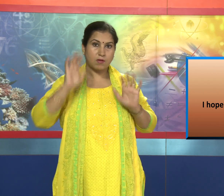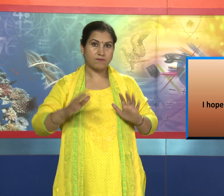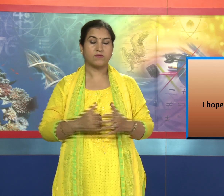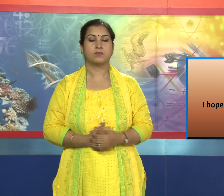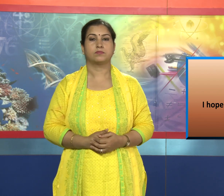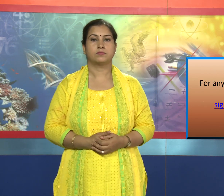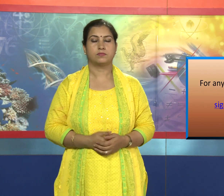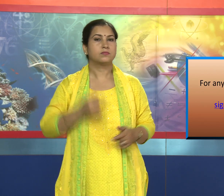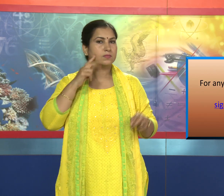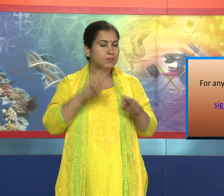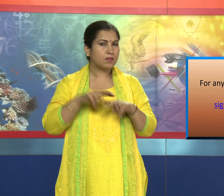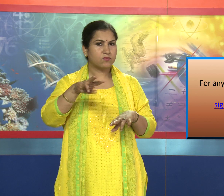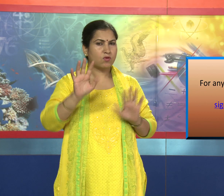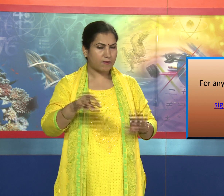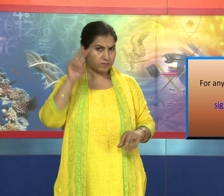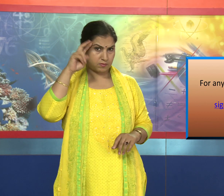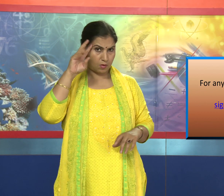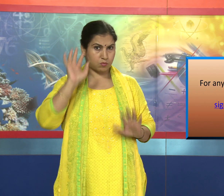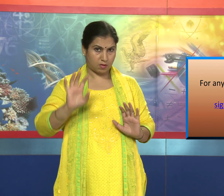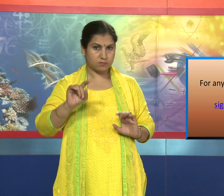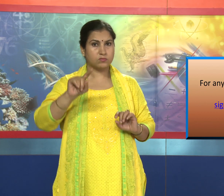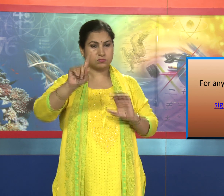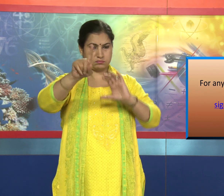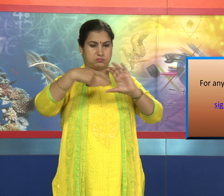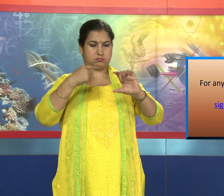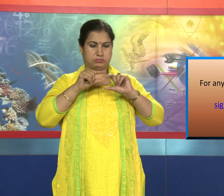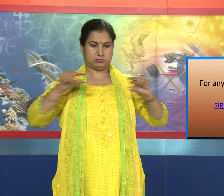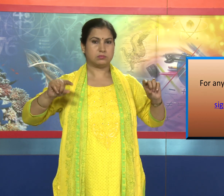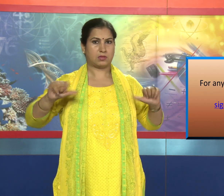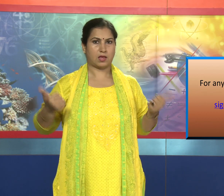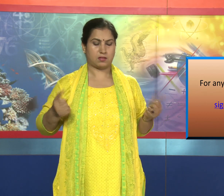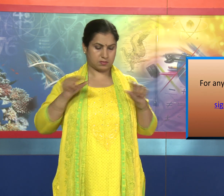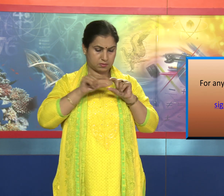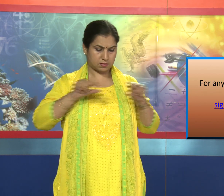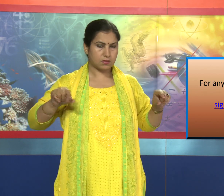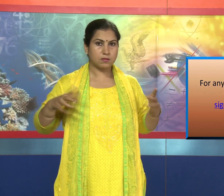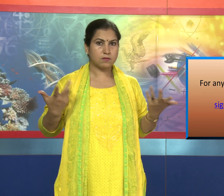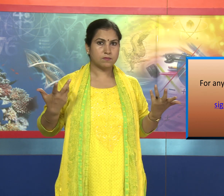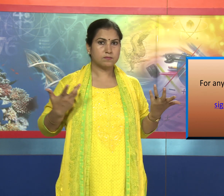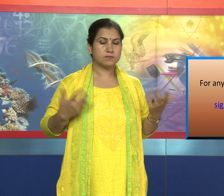If you have any query, you can send your email at